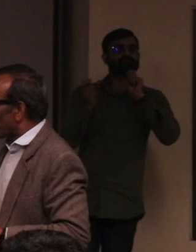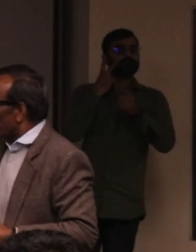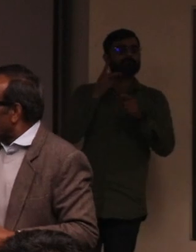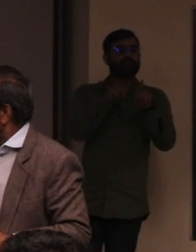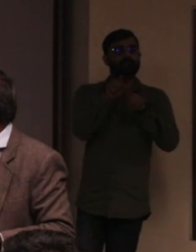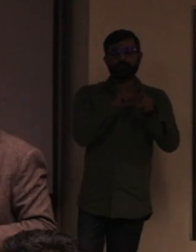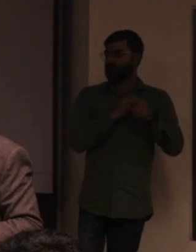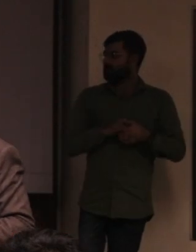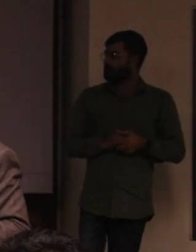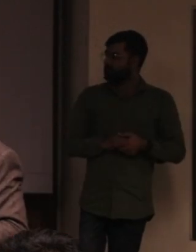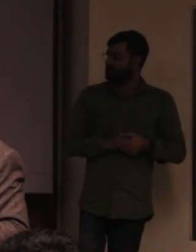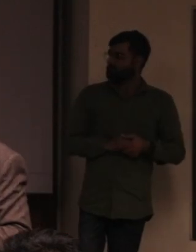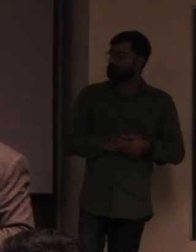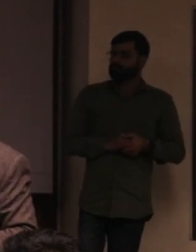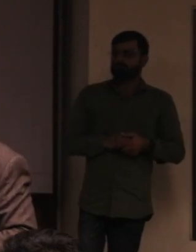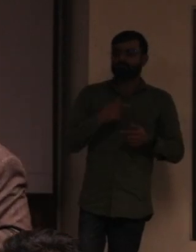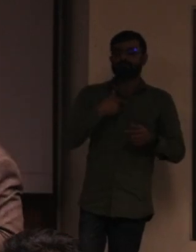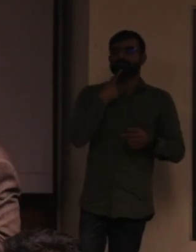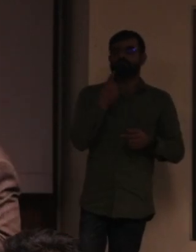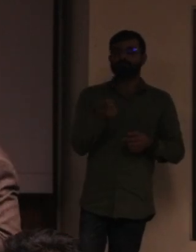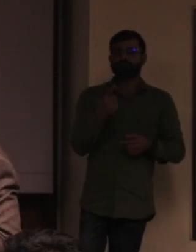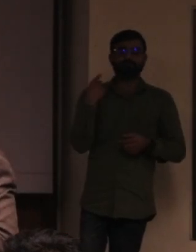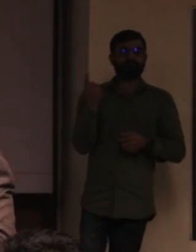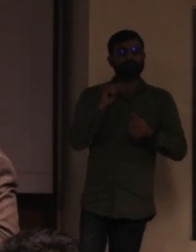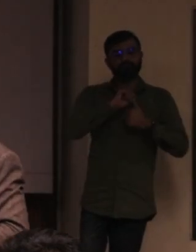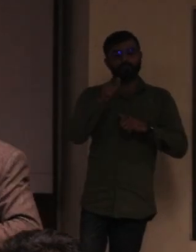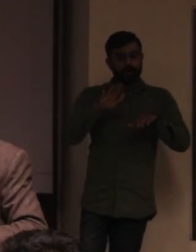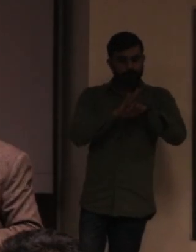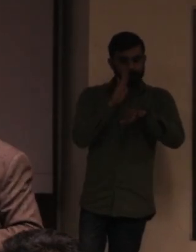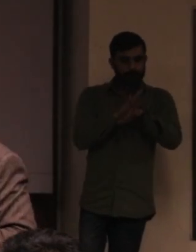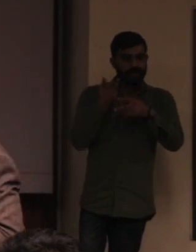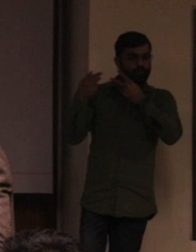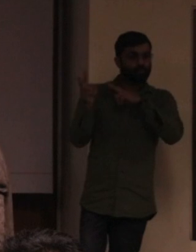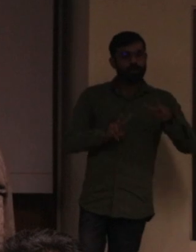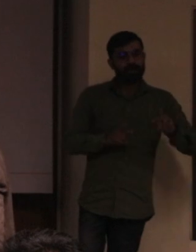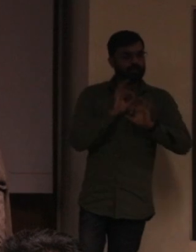So I conclude by saying that not all brown is bad,